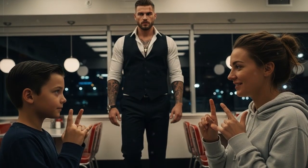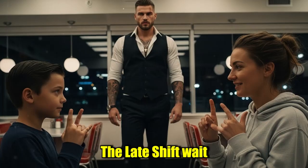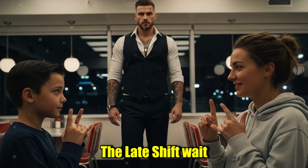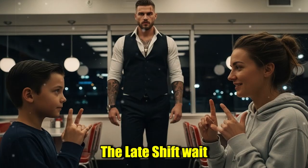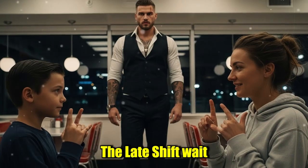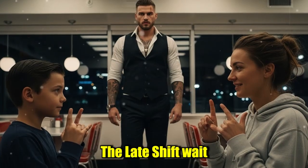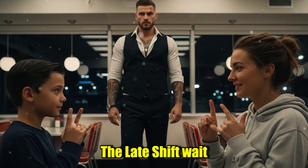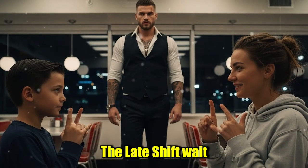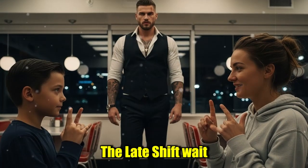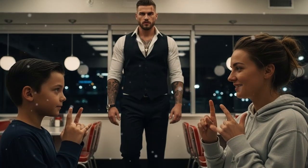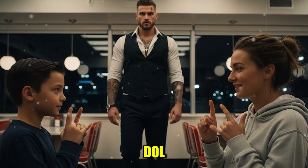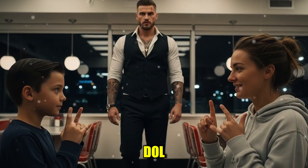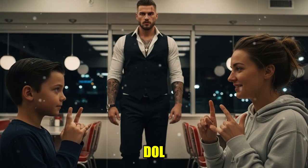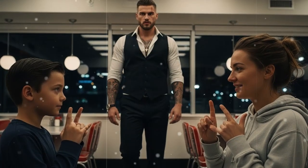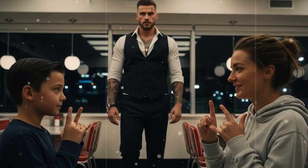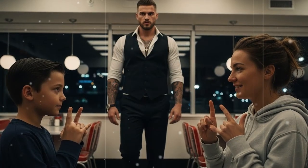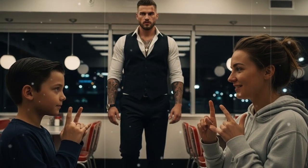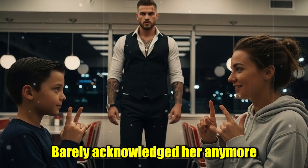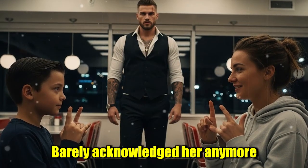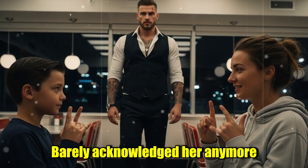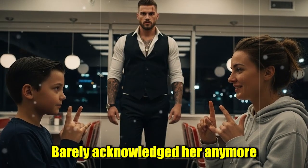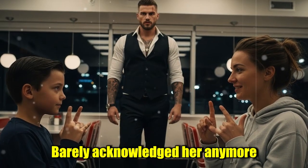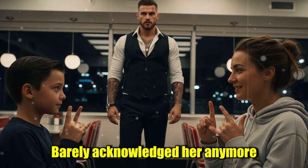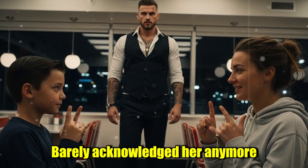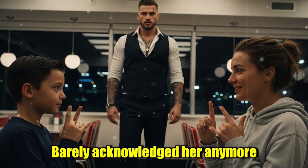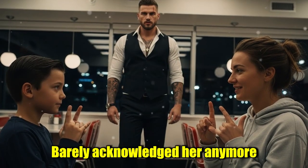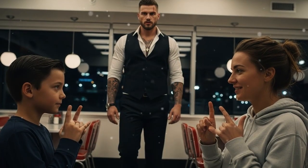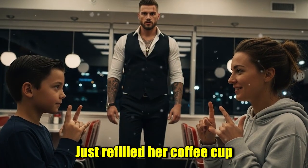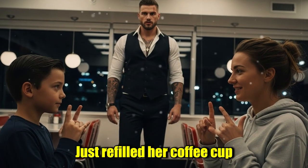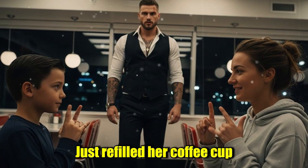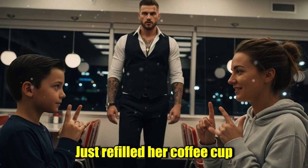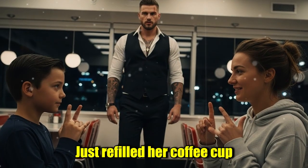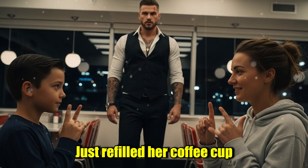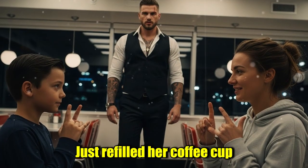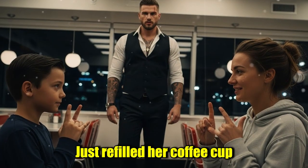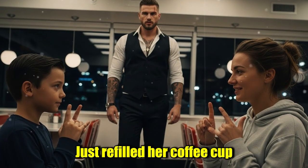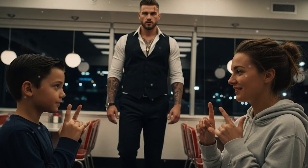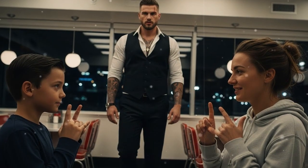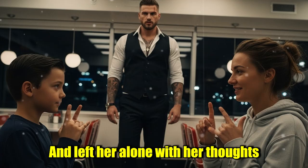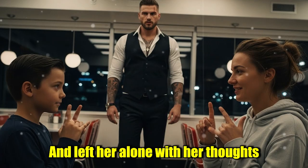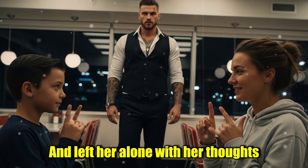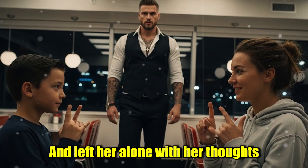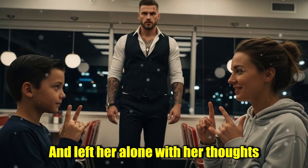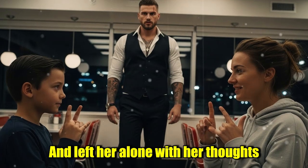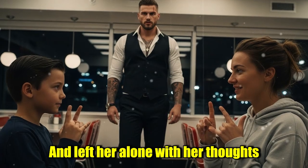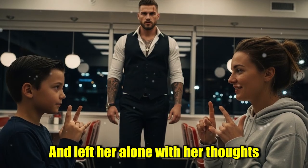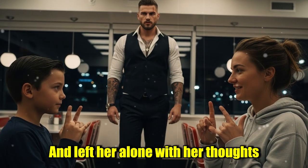The late shift waitress, Dolores, barely acknowledged her anymore, just refilled her coffee cup and left her alone with her